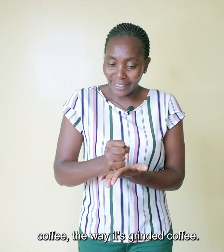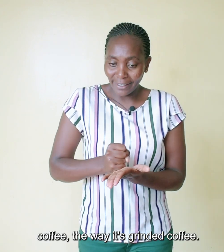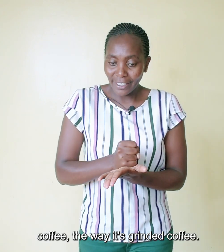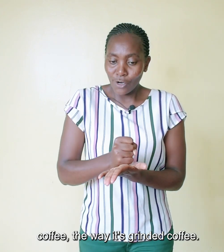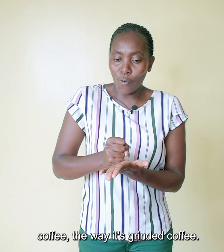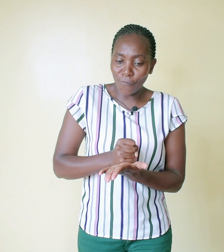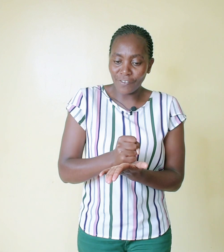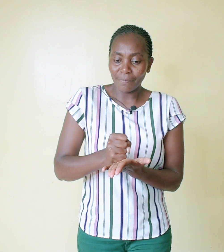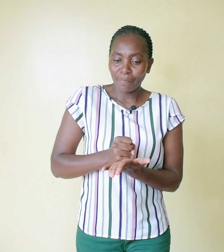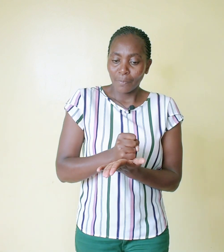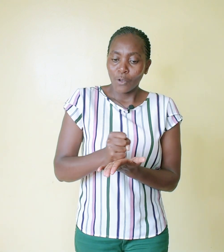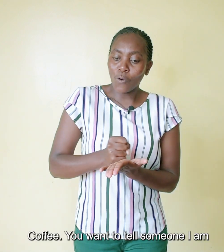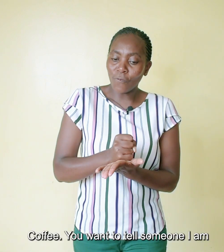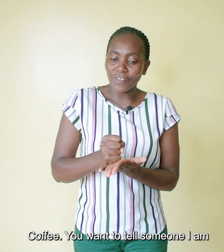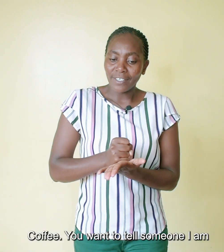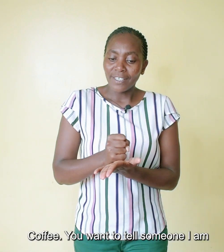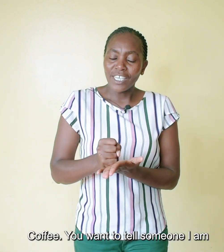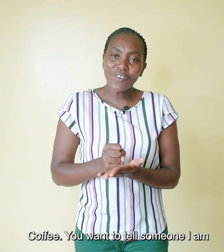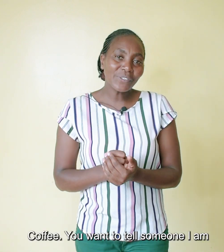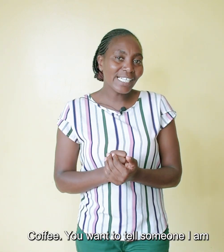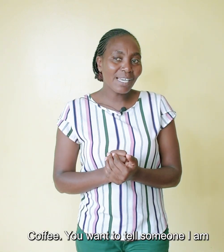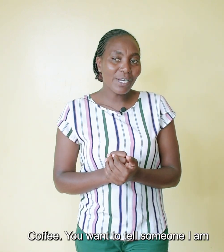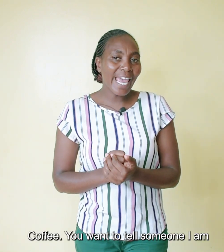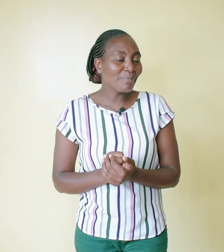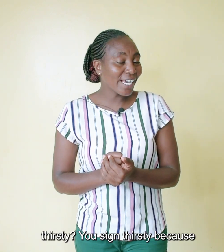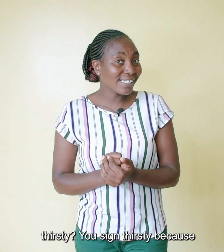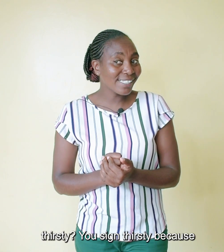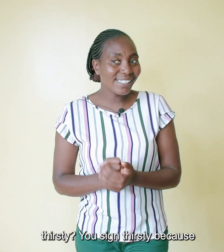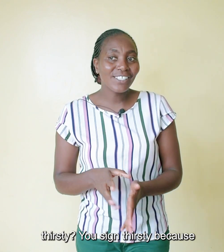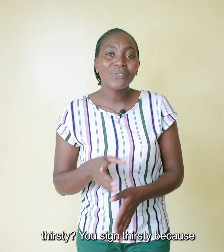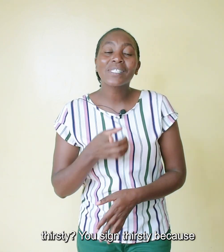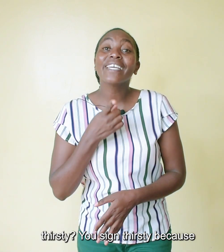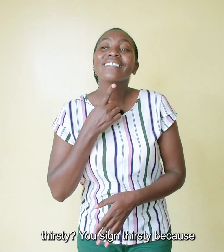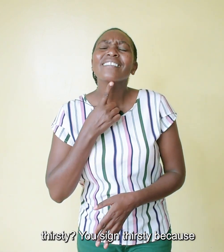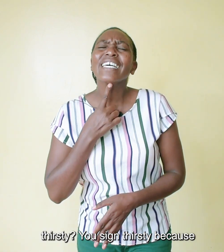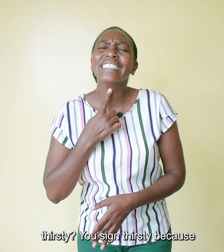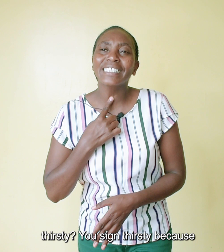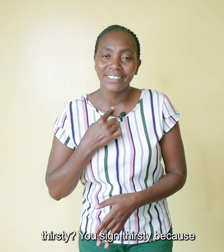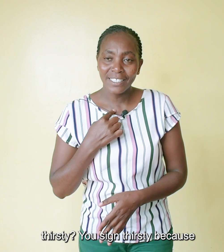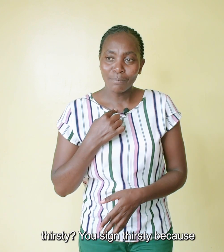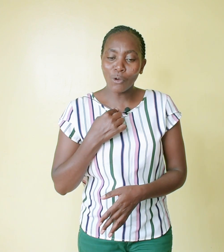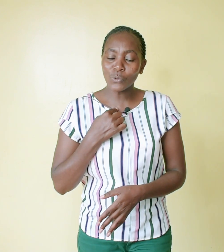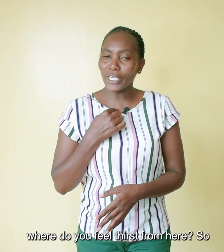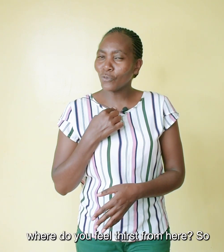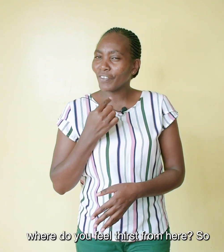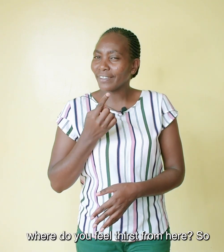grinded. Coffee. Coffee. If you want to tell someone, I am thirsty, you sign thirsty. Because where do you feel